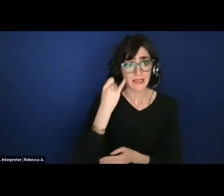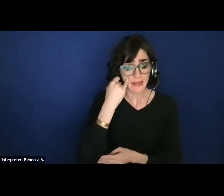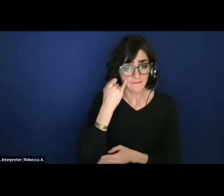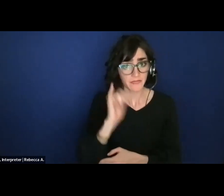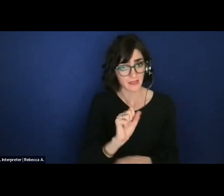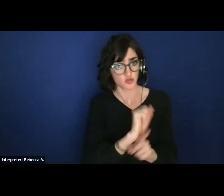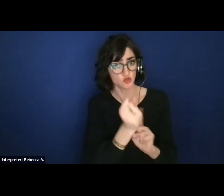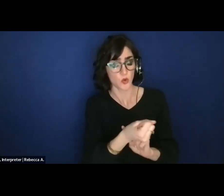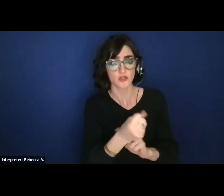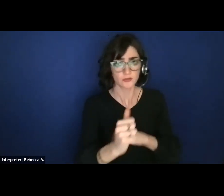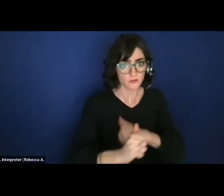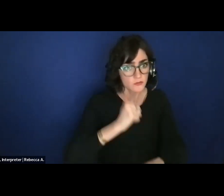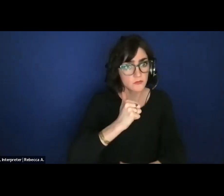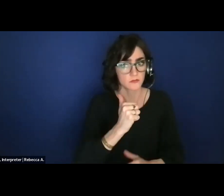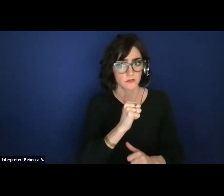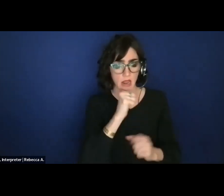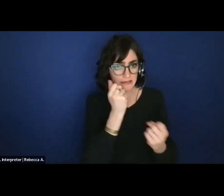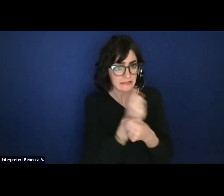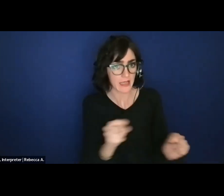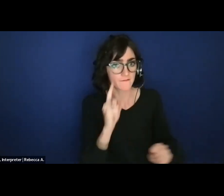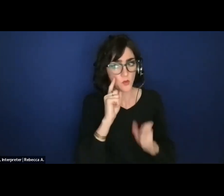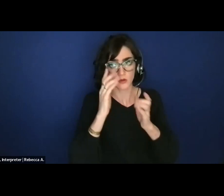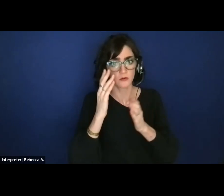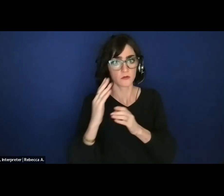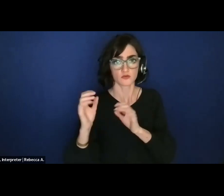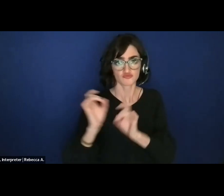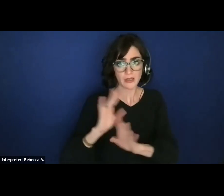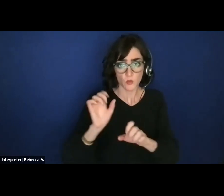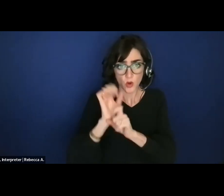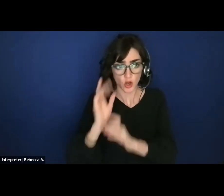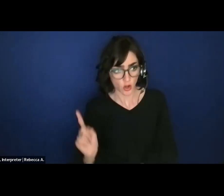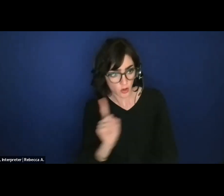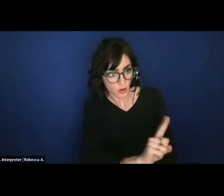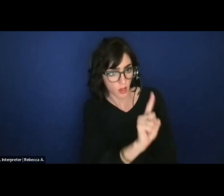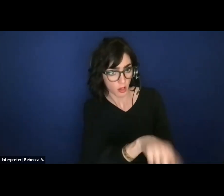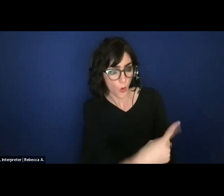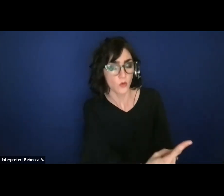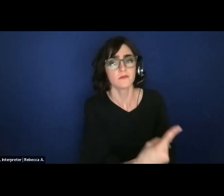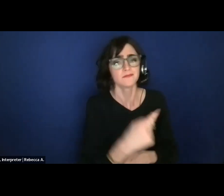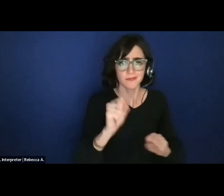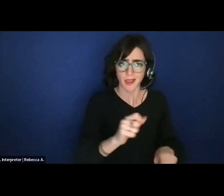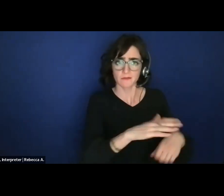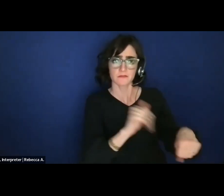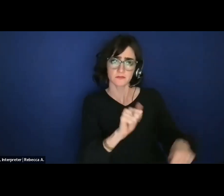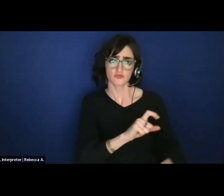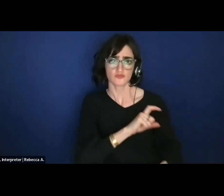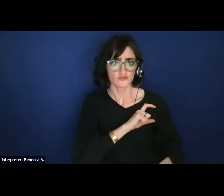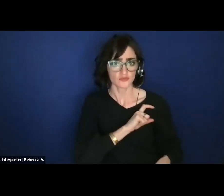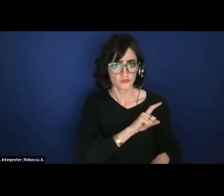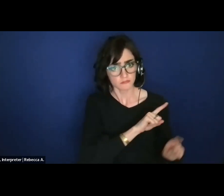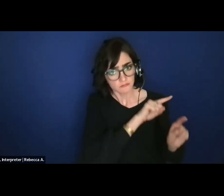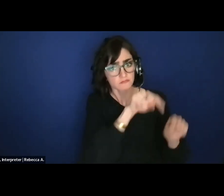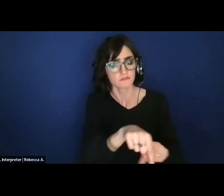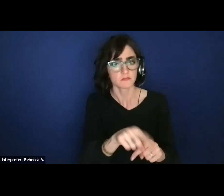unsafe situation, that is when law enforcement can be deployed because that is our training.